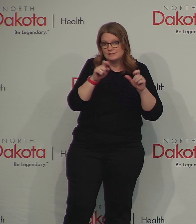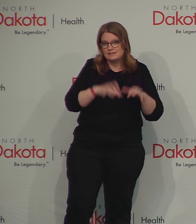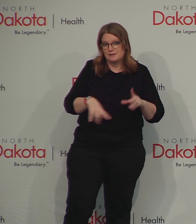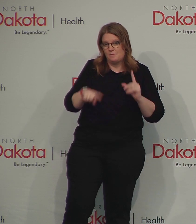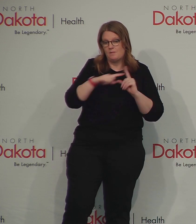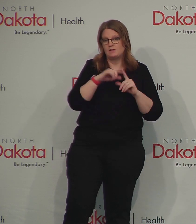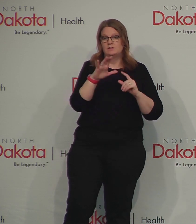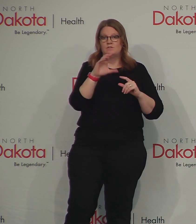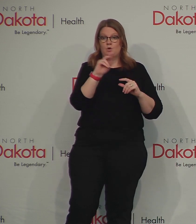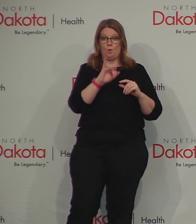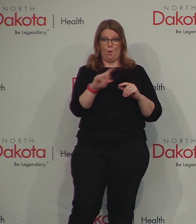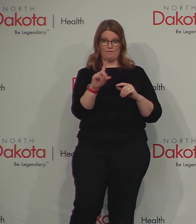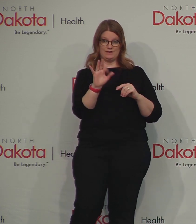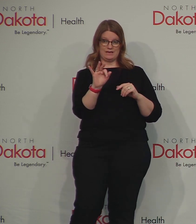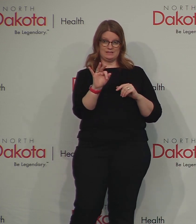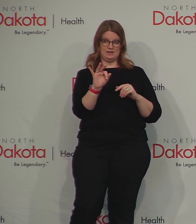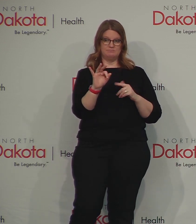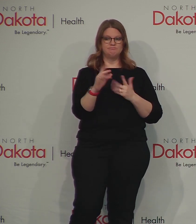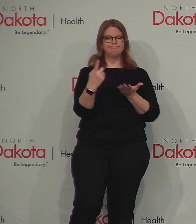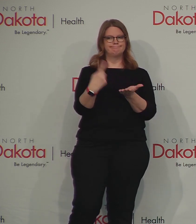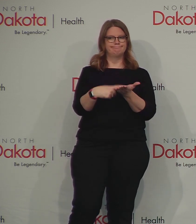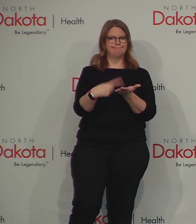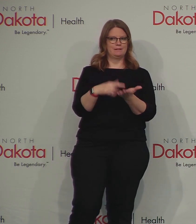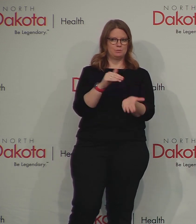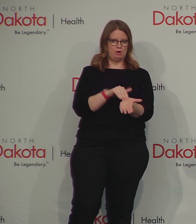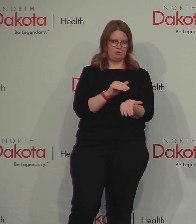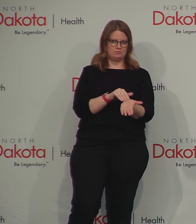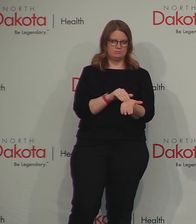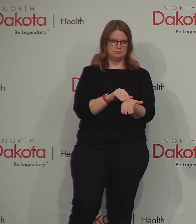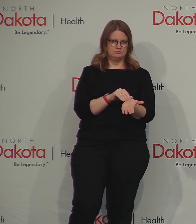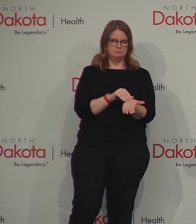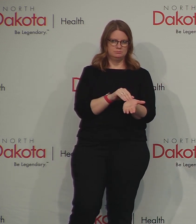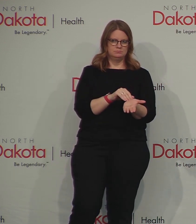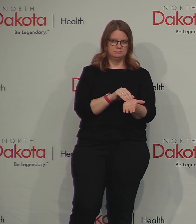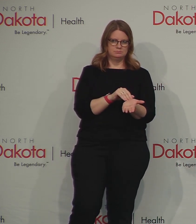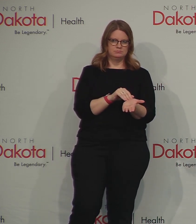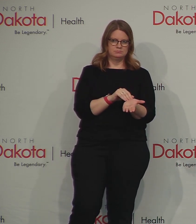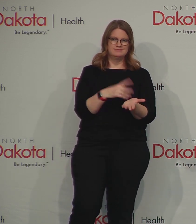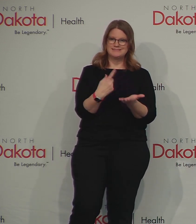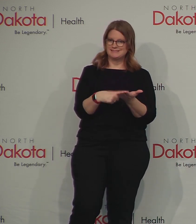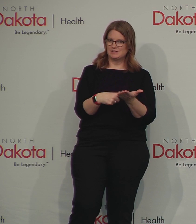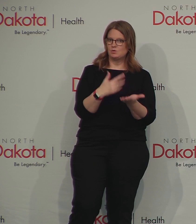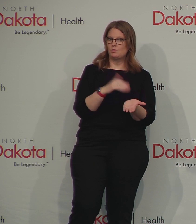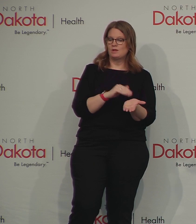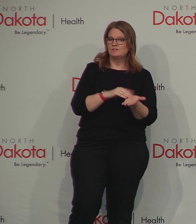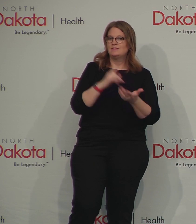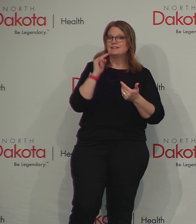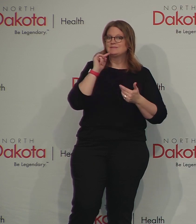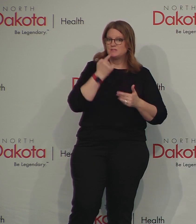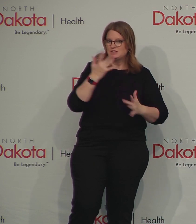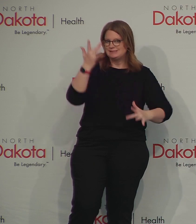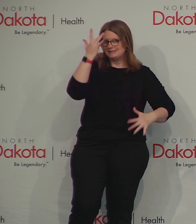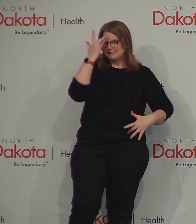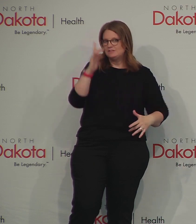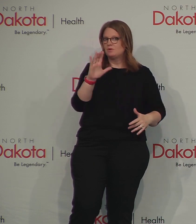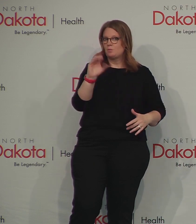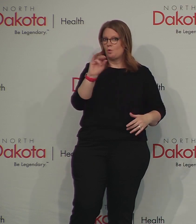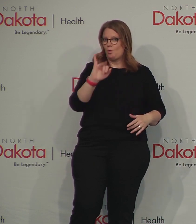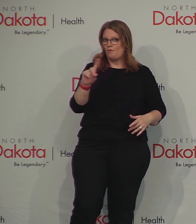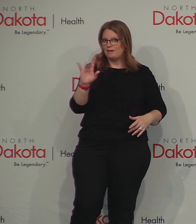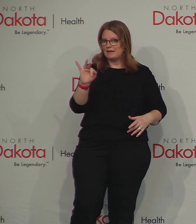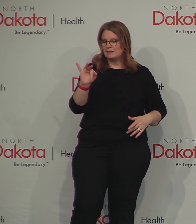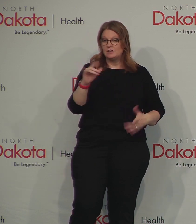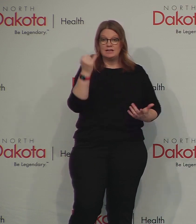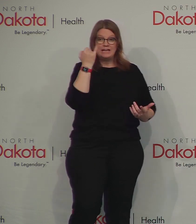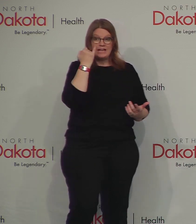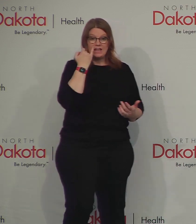COVID-19 to talk with their primary care providers about their risk for serious disease from COVID-19, as well as